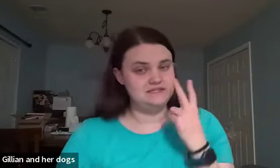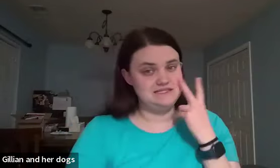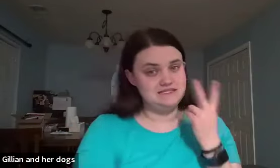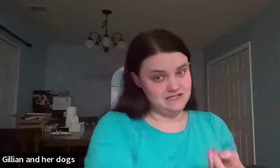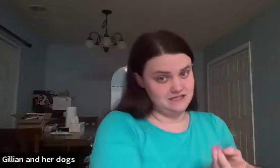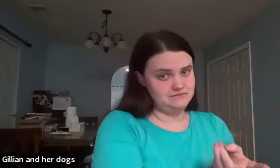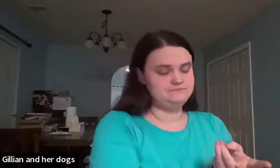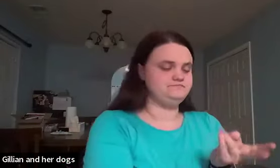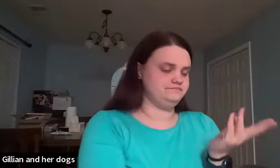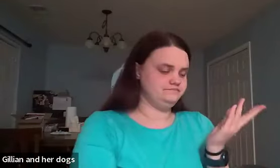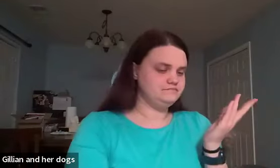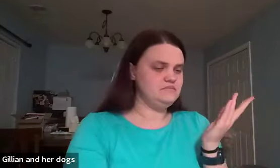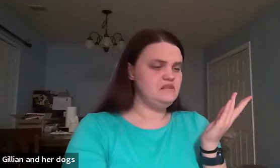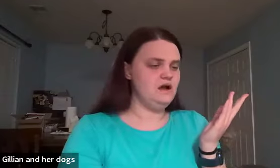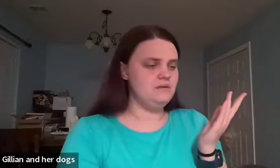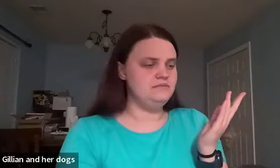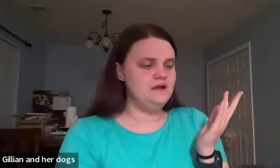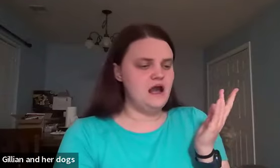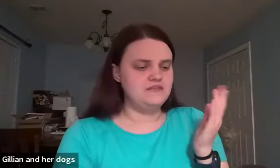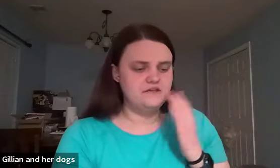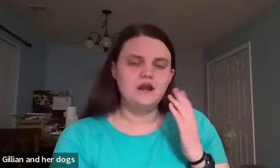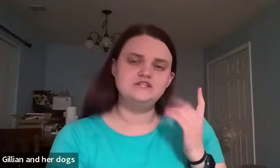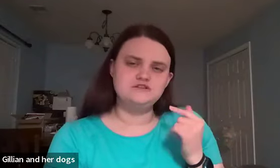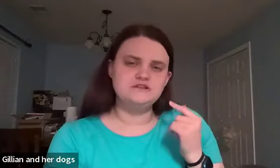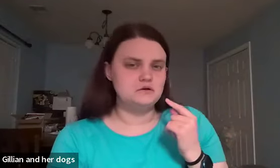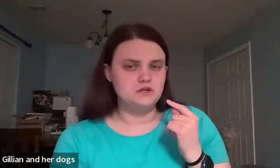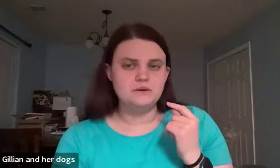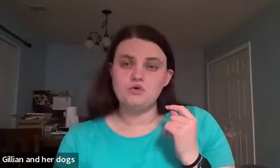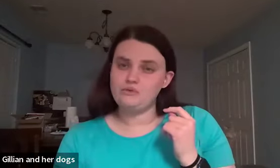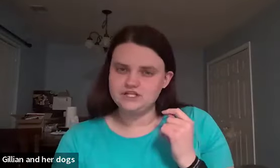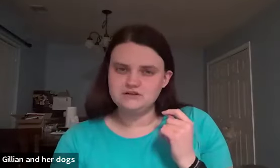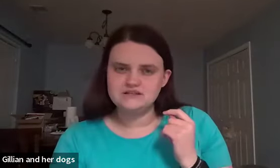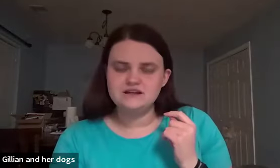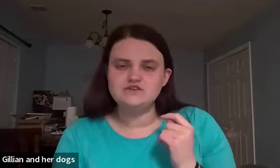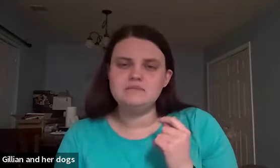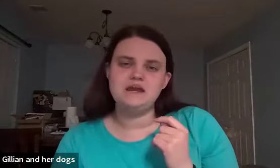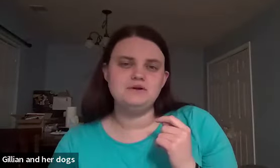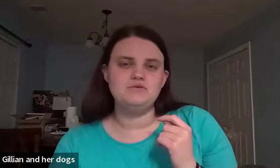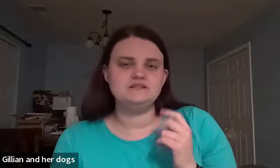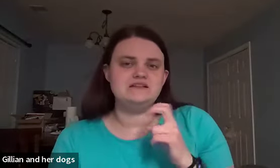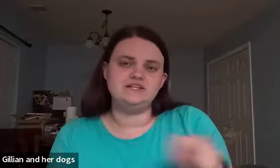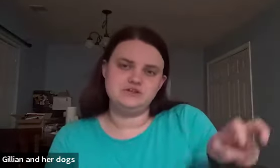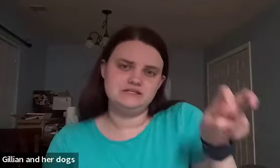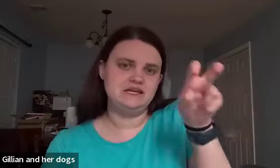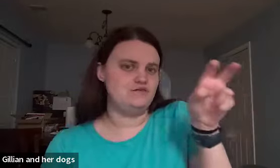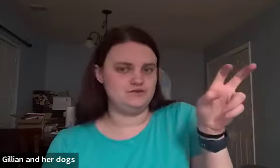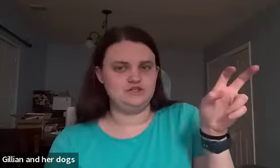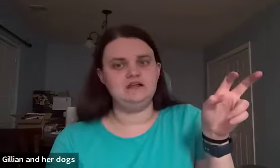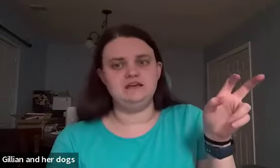I've seen. I do think they are a little bit more regional signs, so they may not be ones that like translate over to like